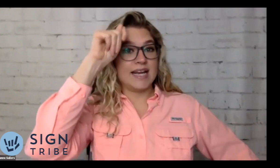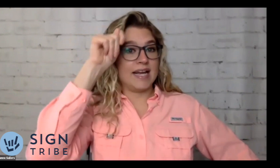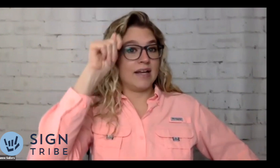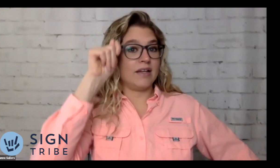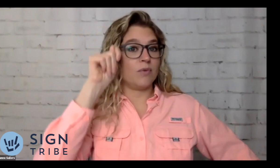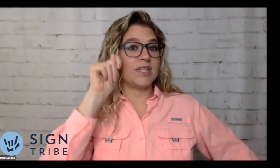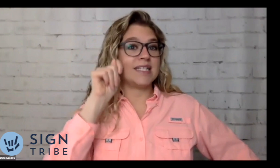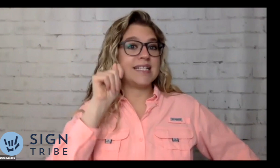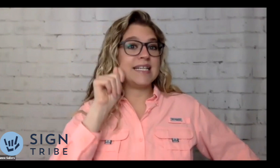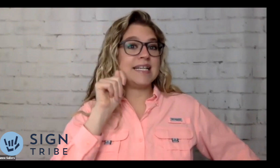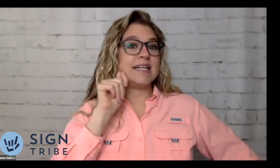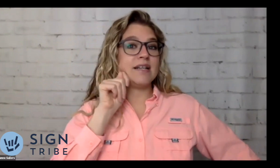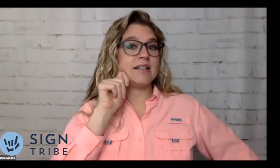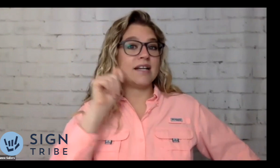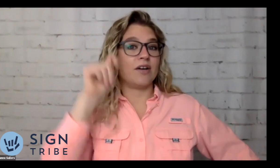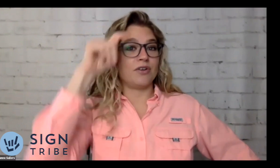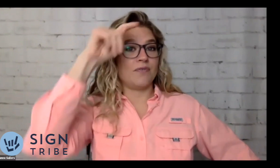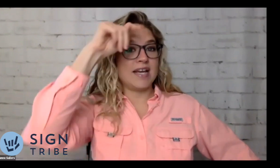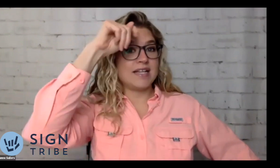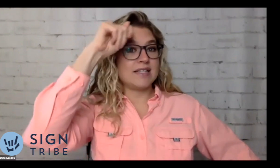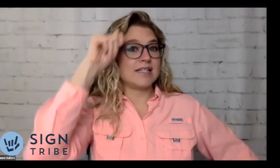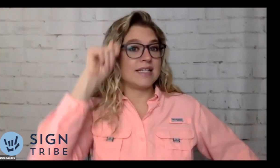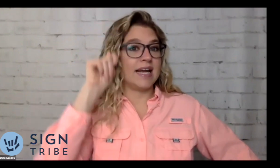Tan with a T down your face. Tan.